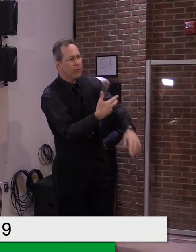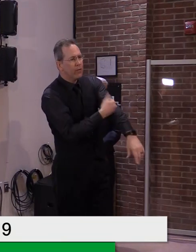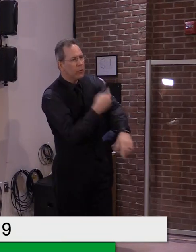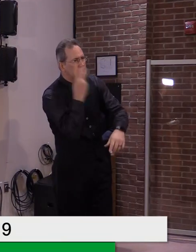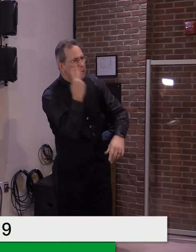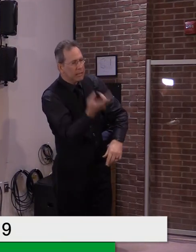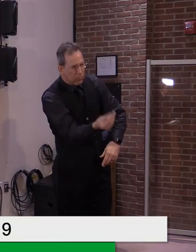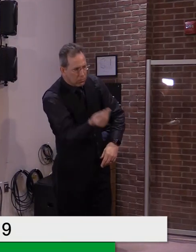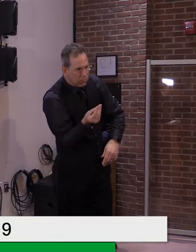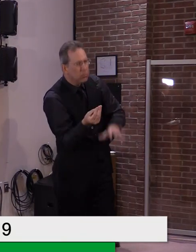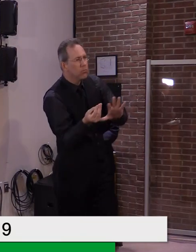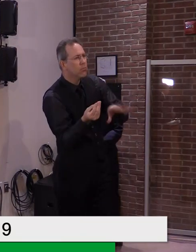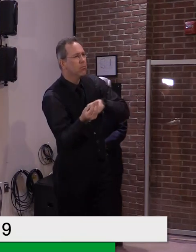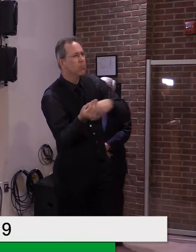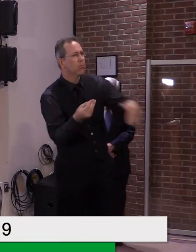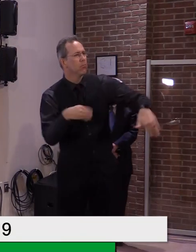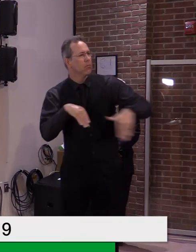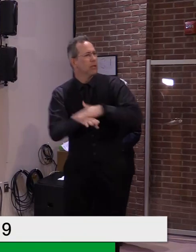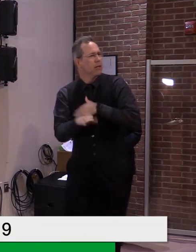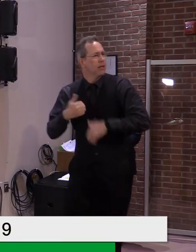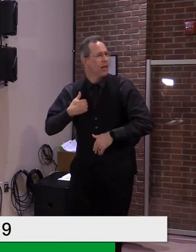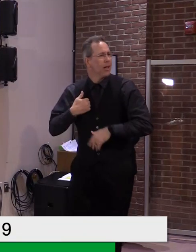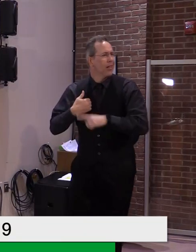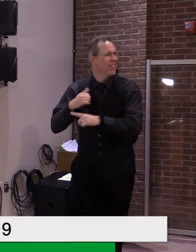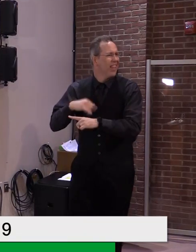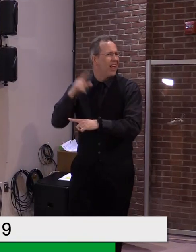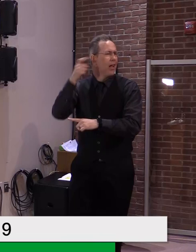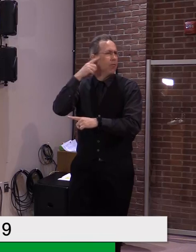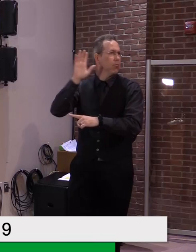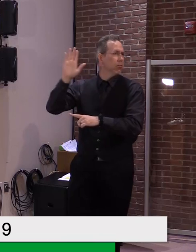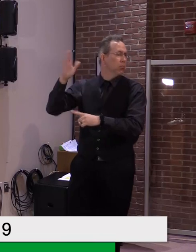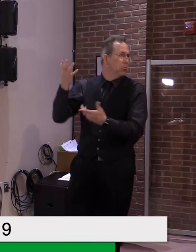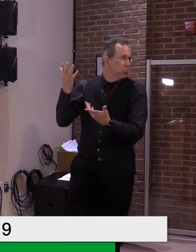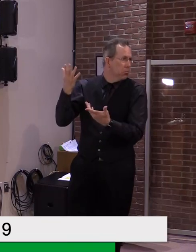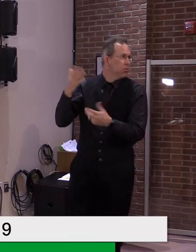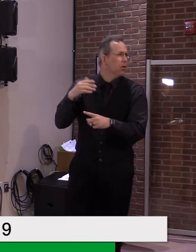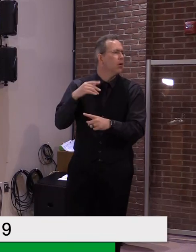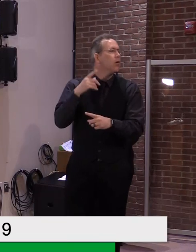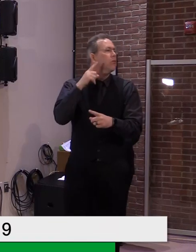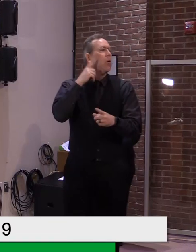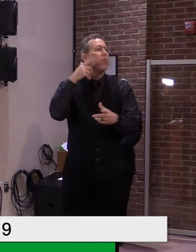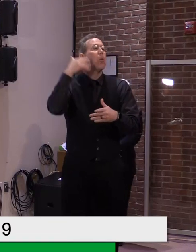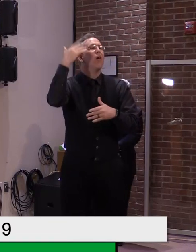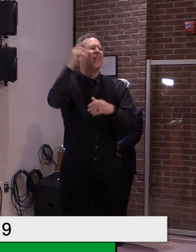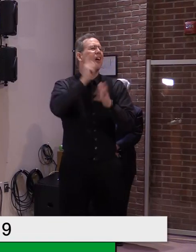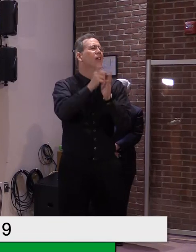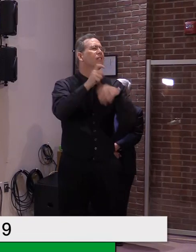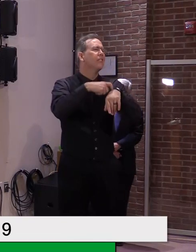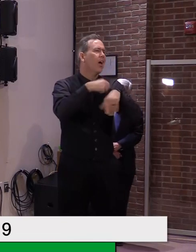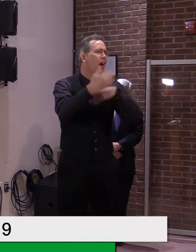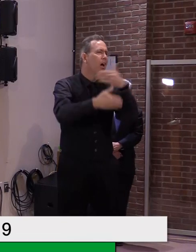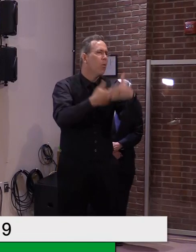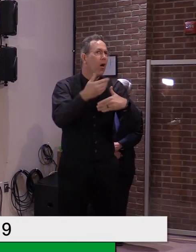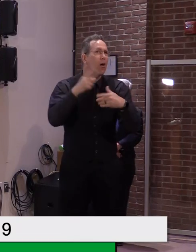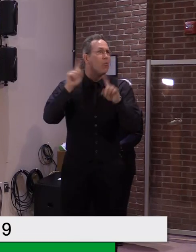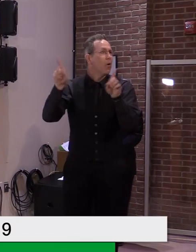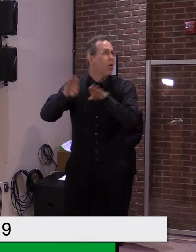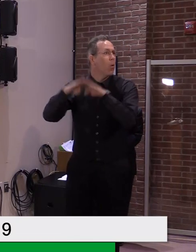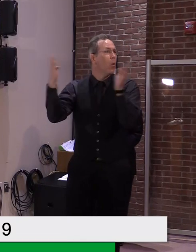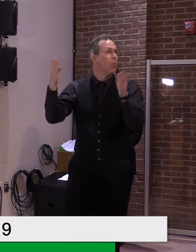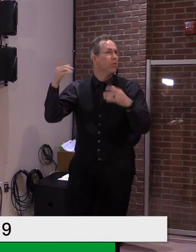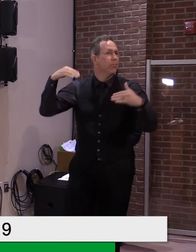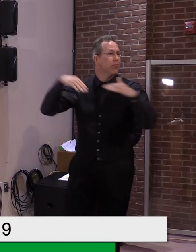But I do believe it's going to be continue to be a while before the border is opened up. We do not have